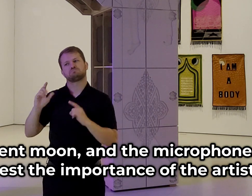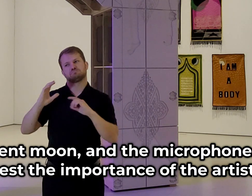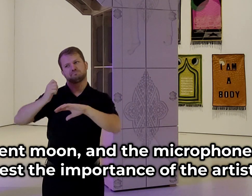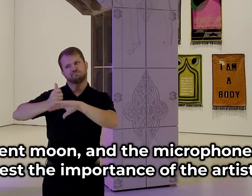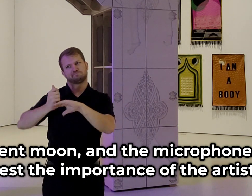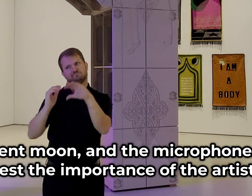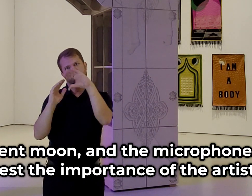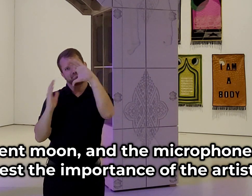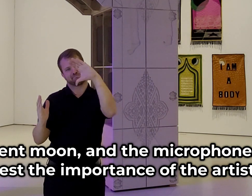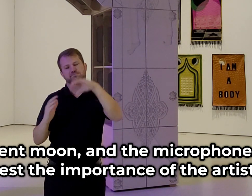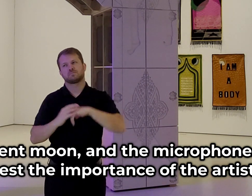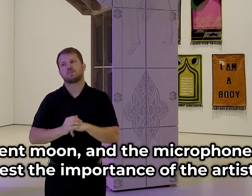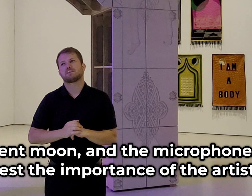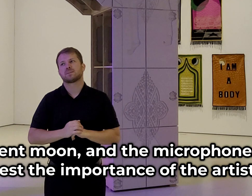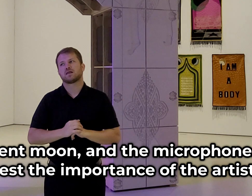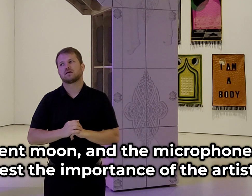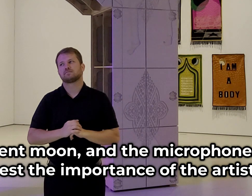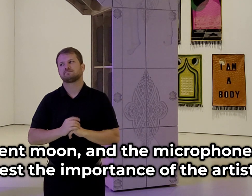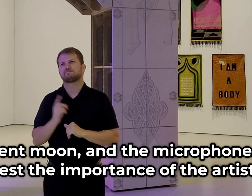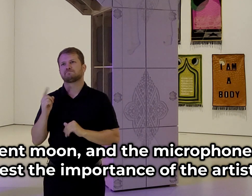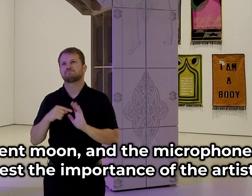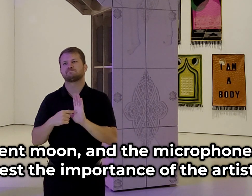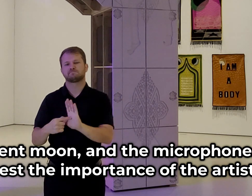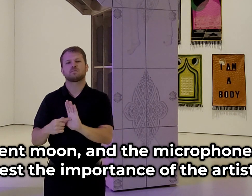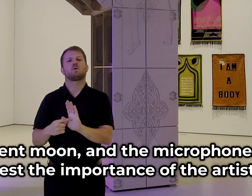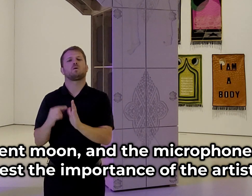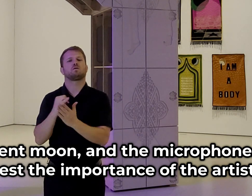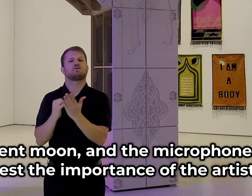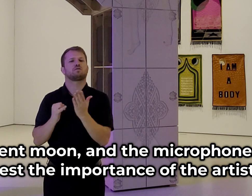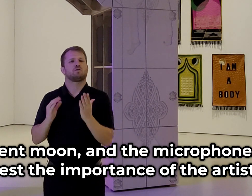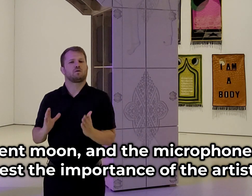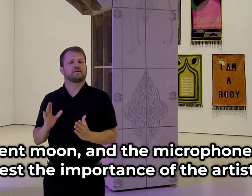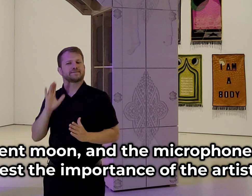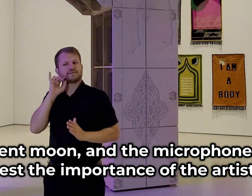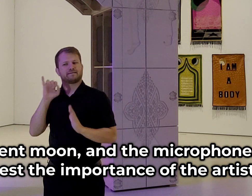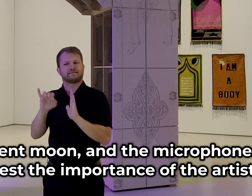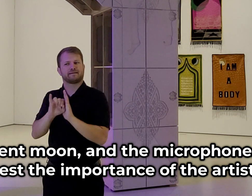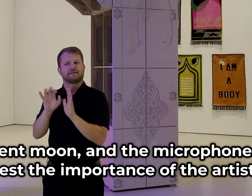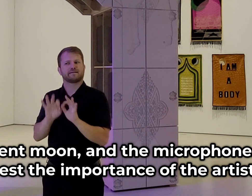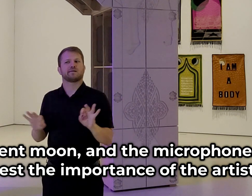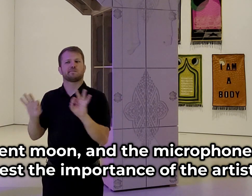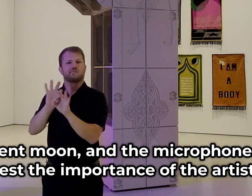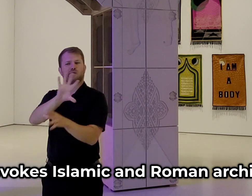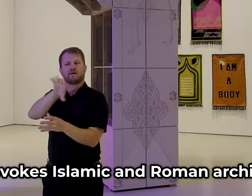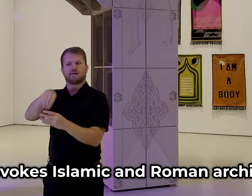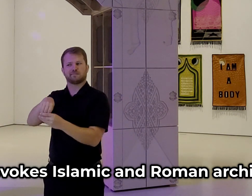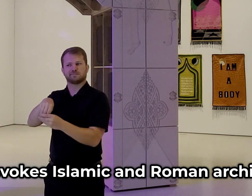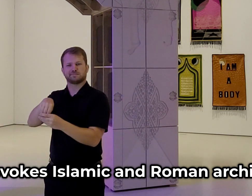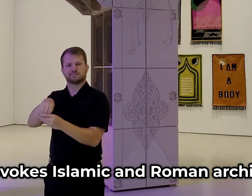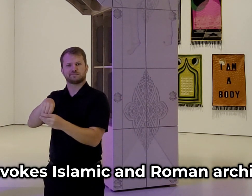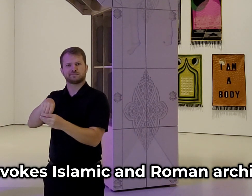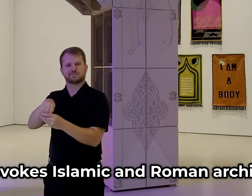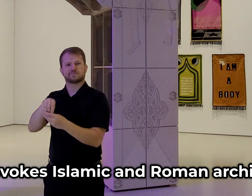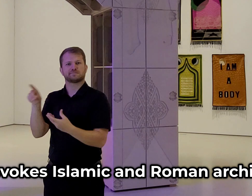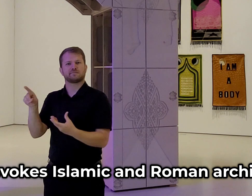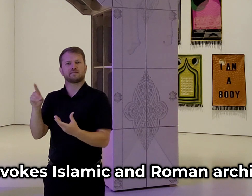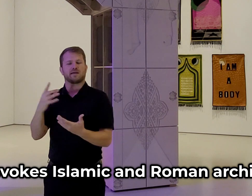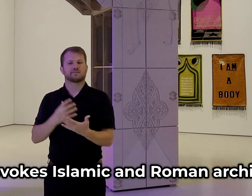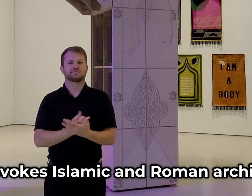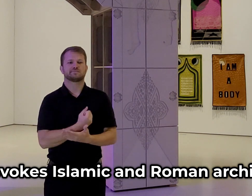These images suggest the importance of the artist's identity. The arch evokes Islamic and Roman